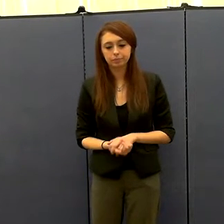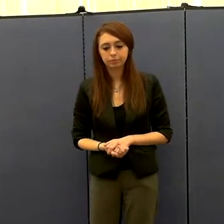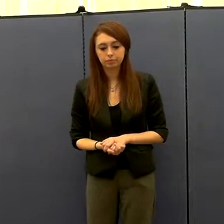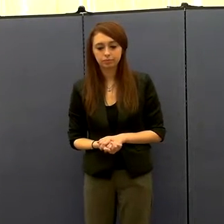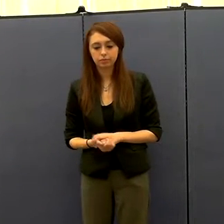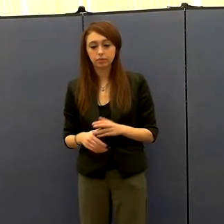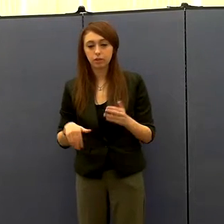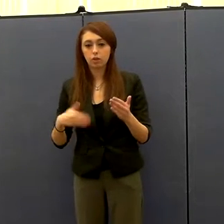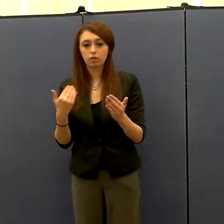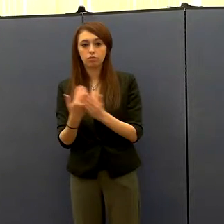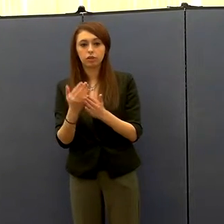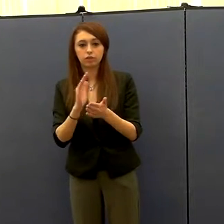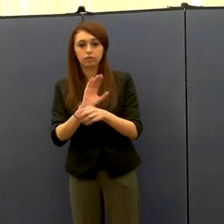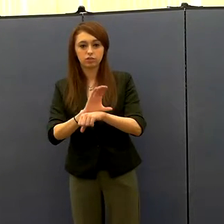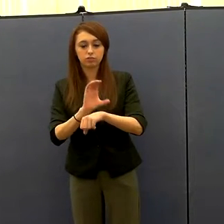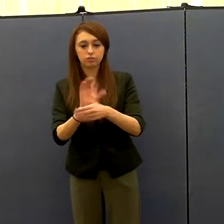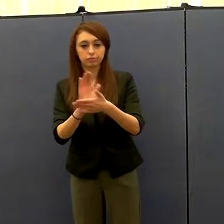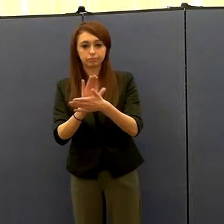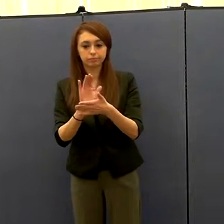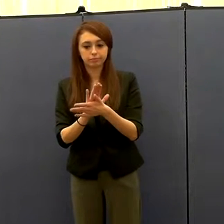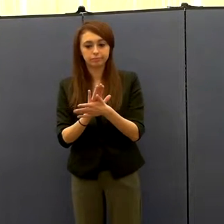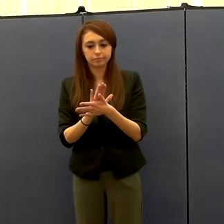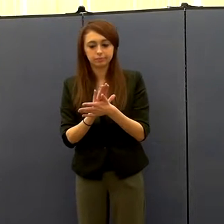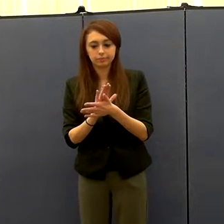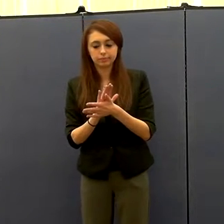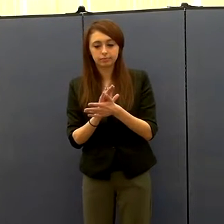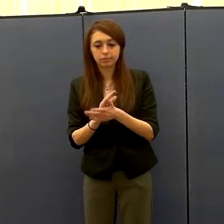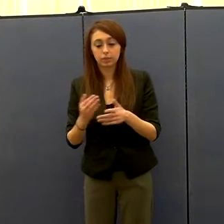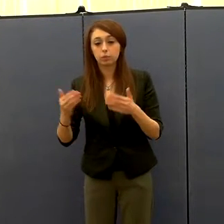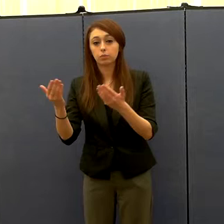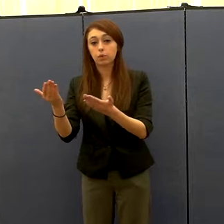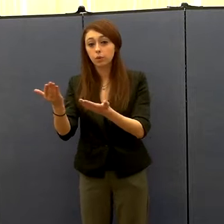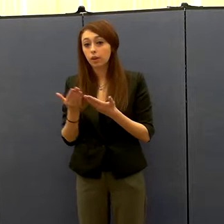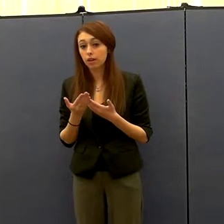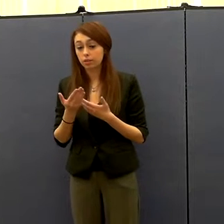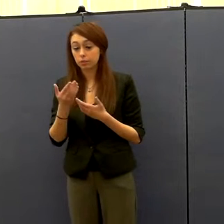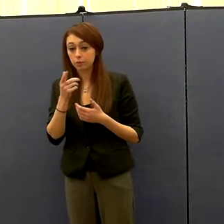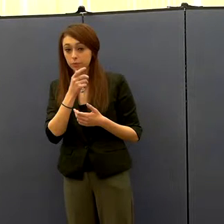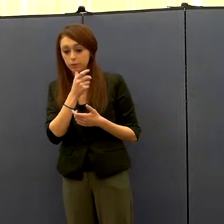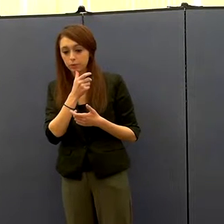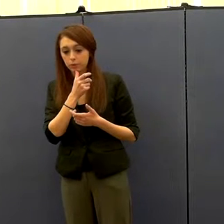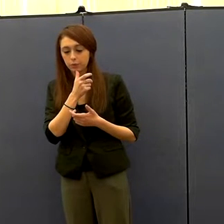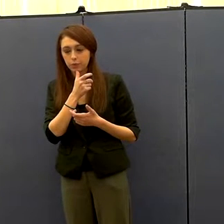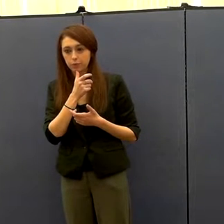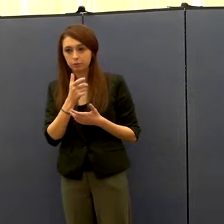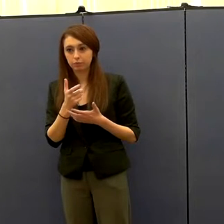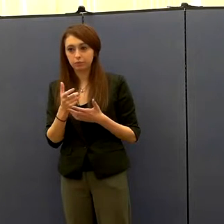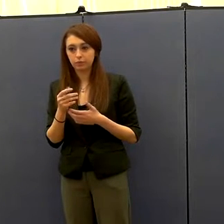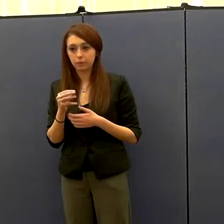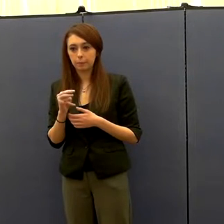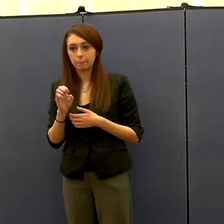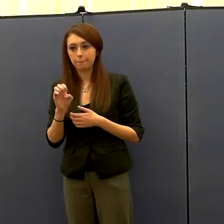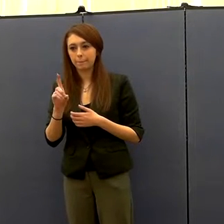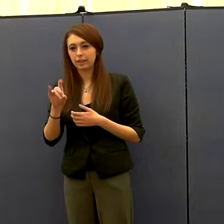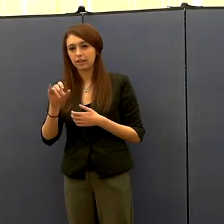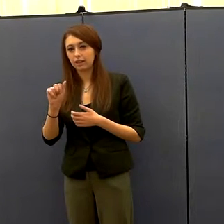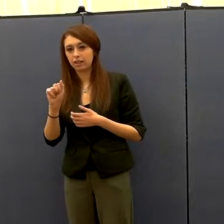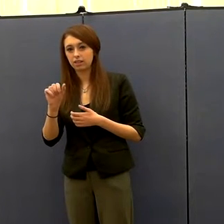was hired by the media services team there. And that was right up my alley. The job, however, really